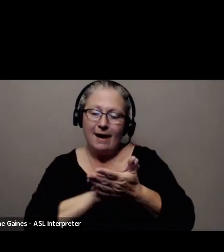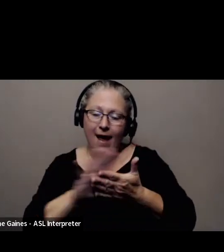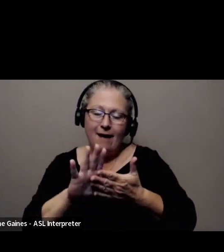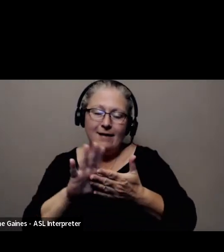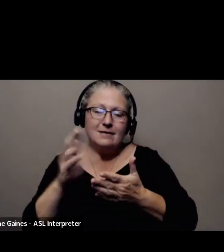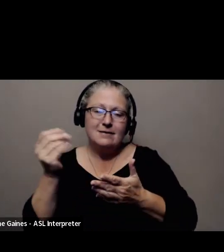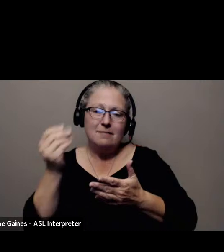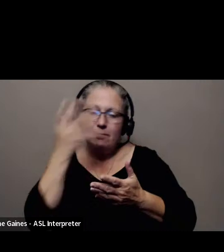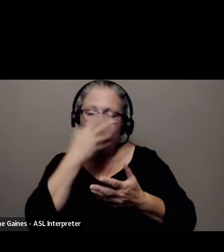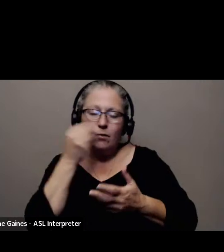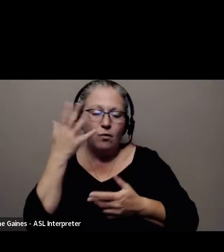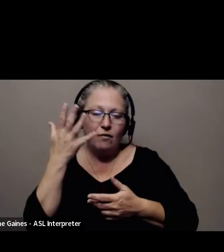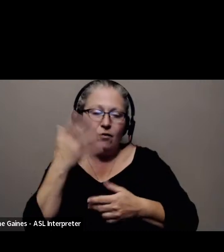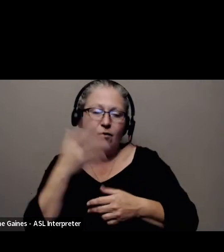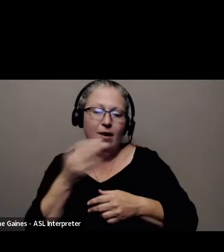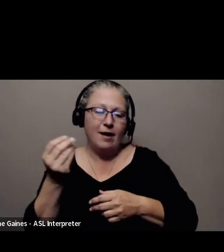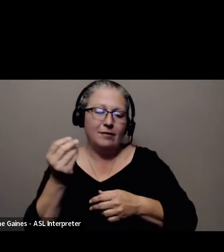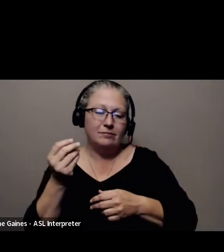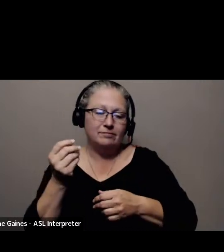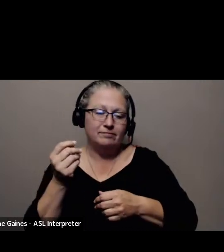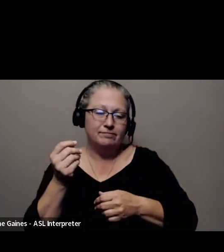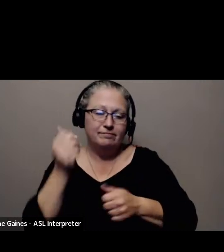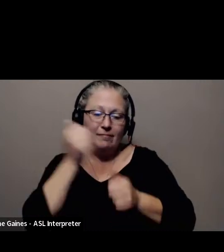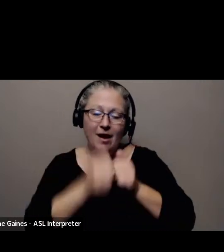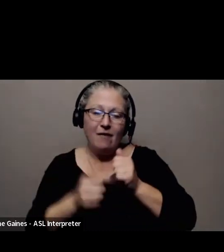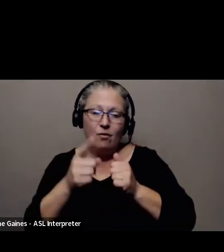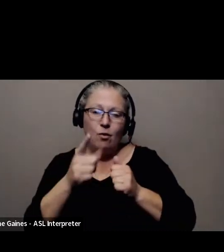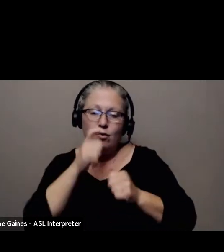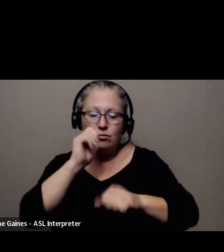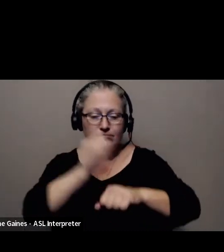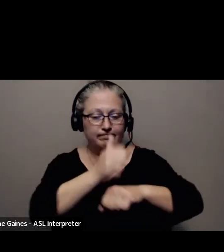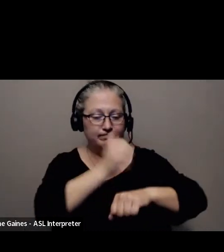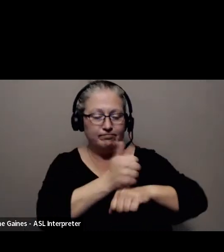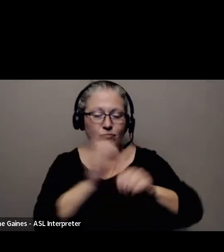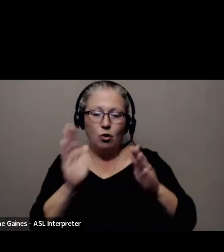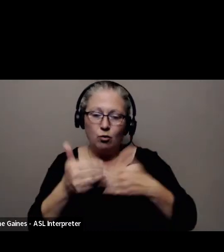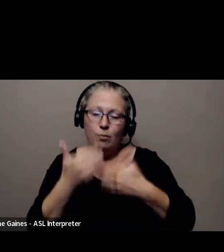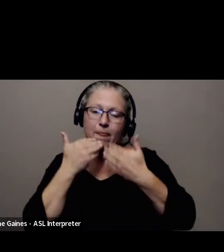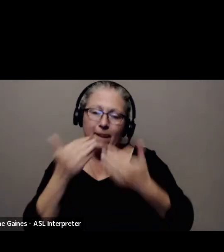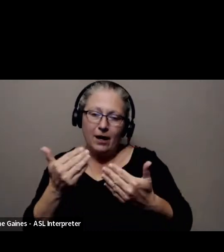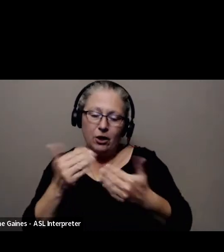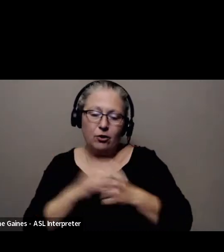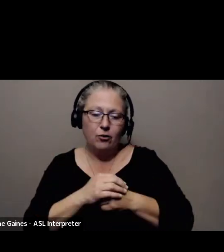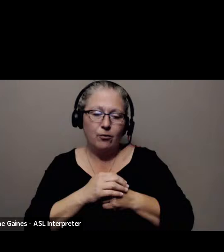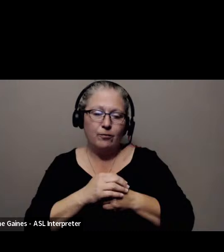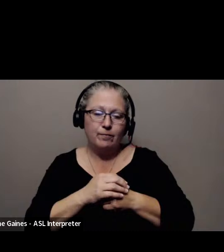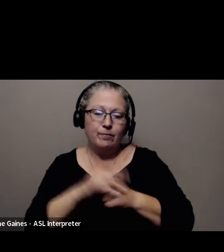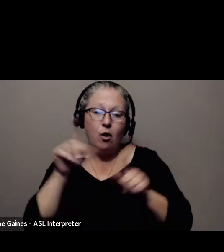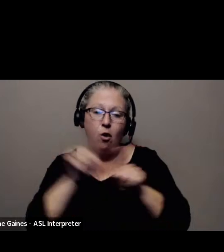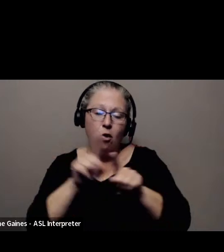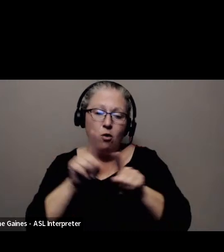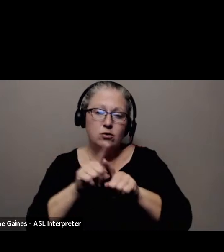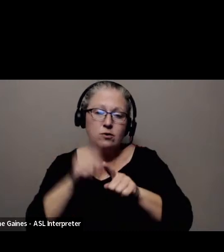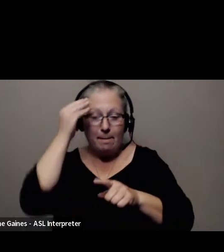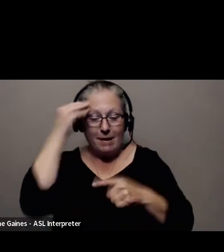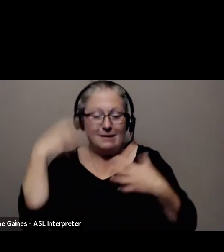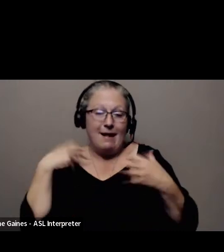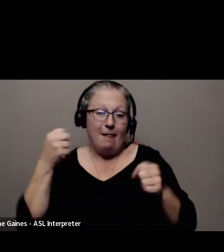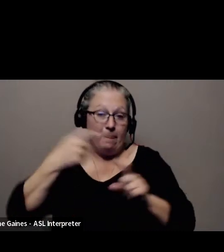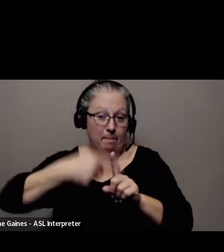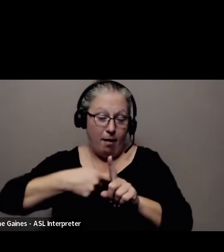and beautiful, and everybody that sets our rooms up. Thank you. This is also Mental Health Month.